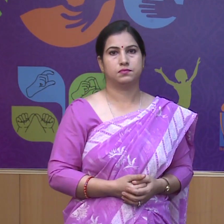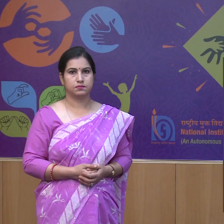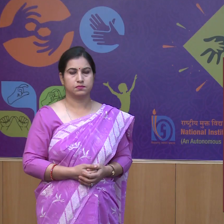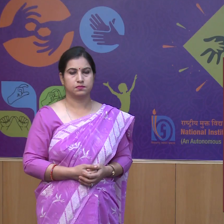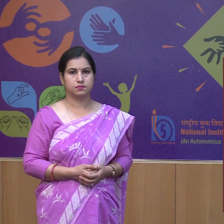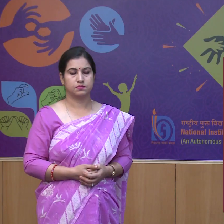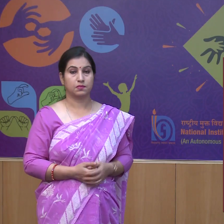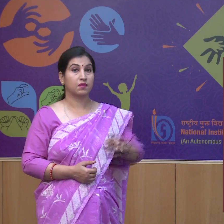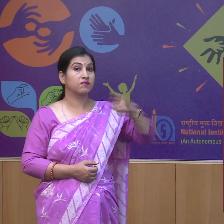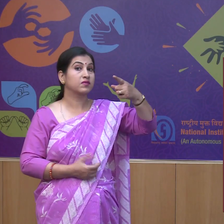Number 1,